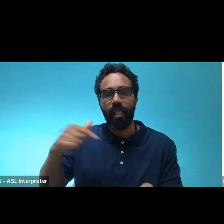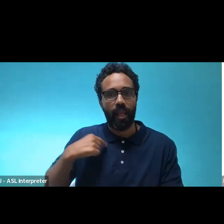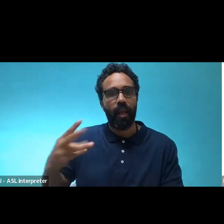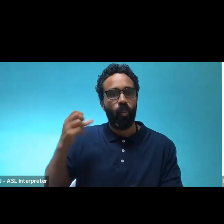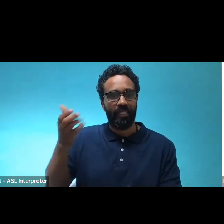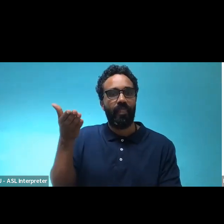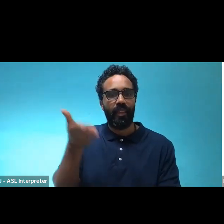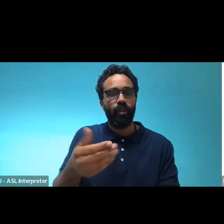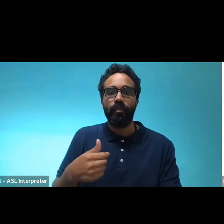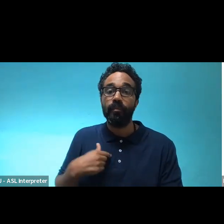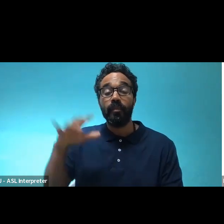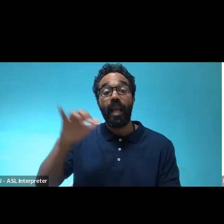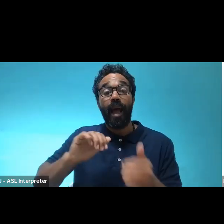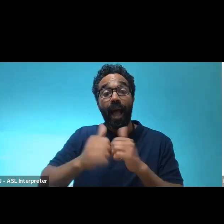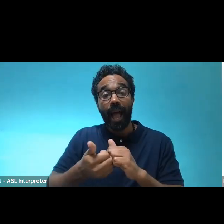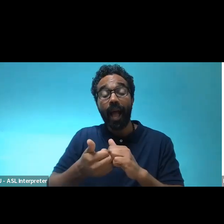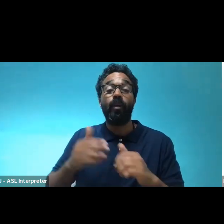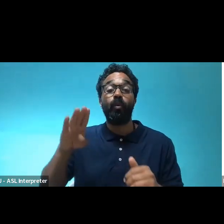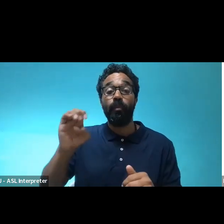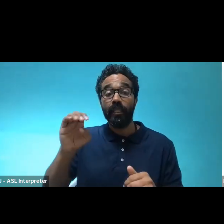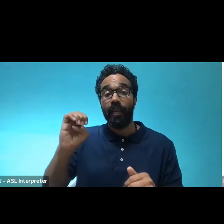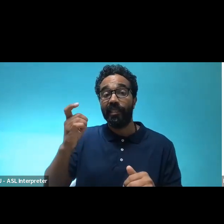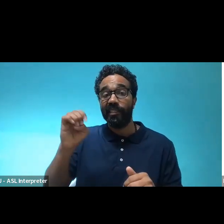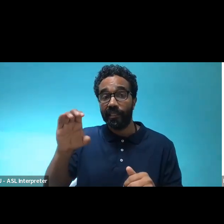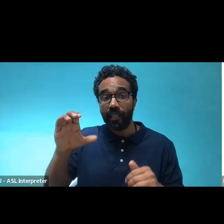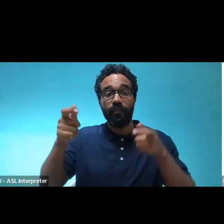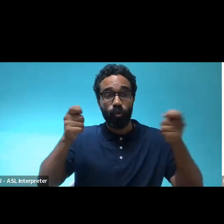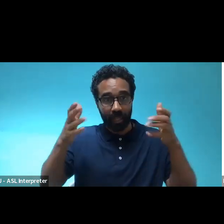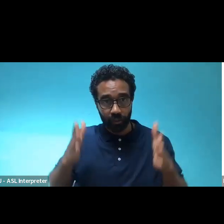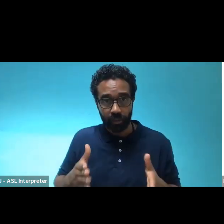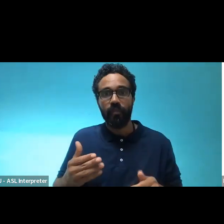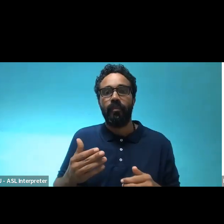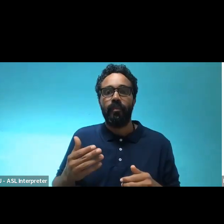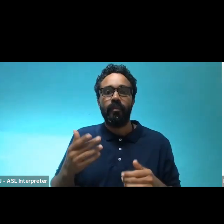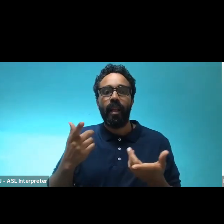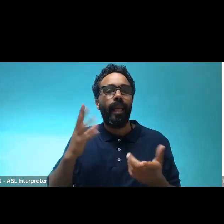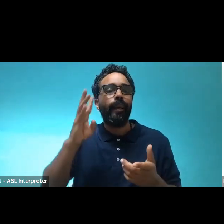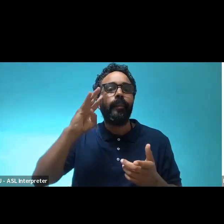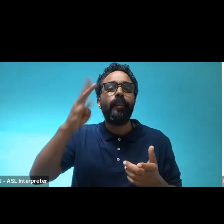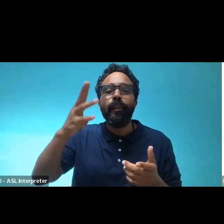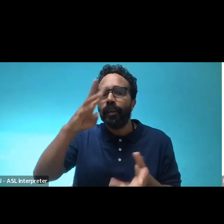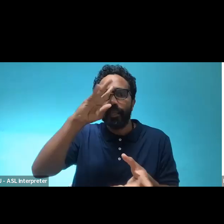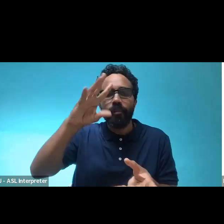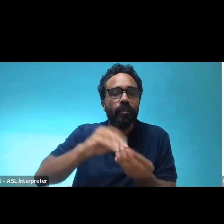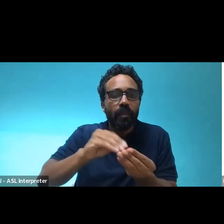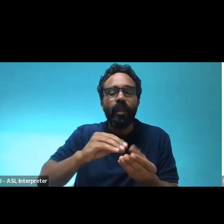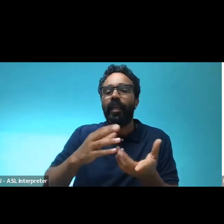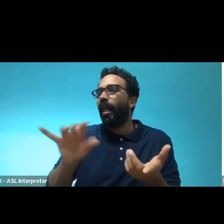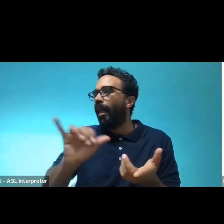were how to be an executive director, and they simulated all kinds of events and emergencies, and